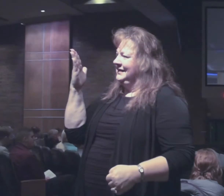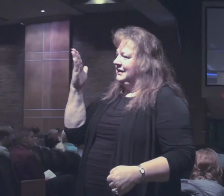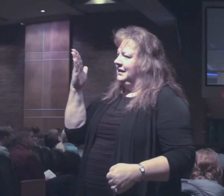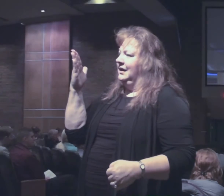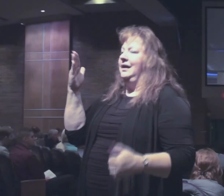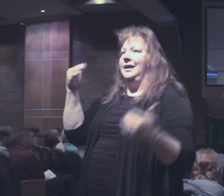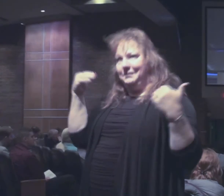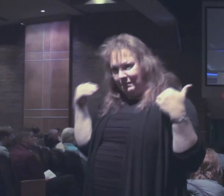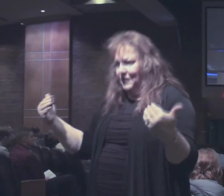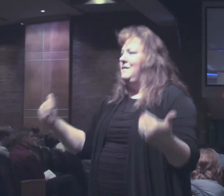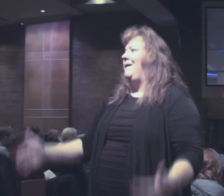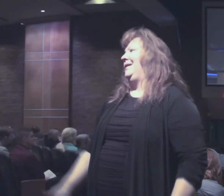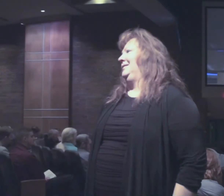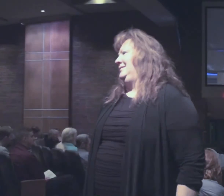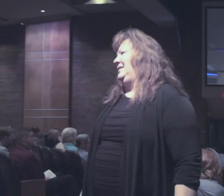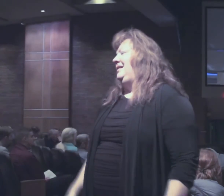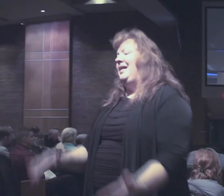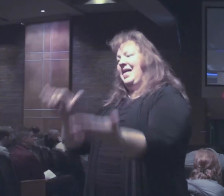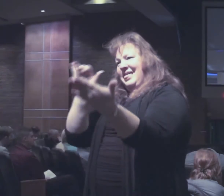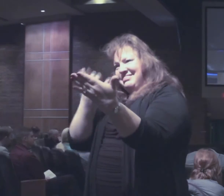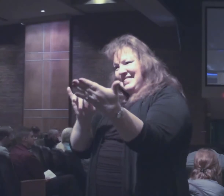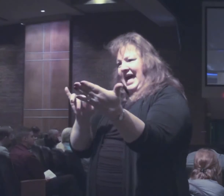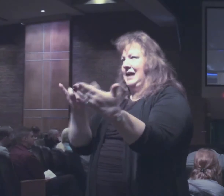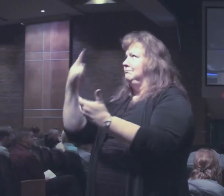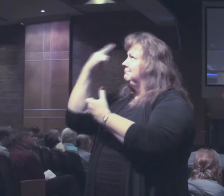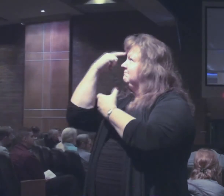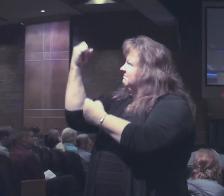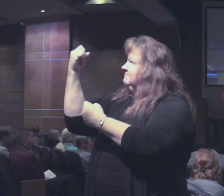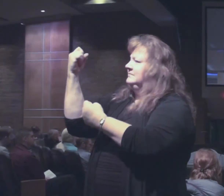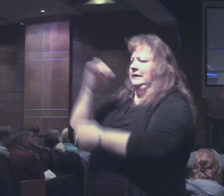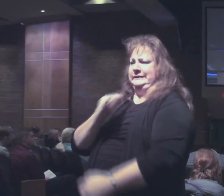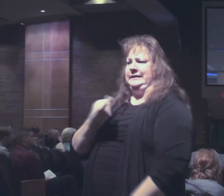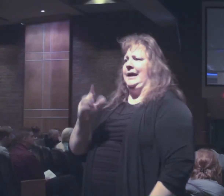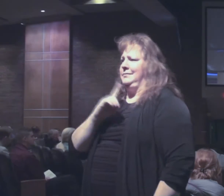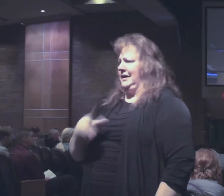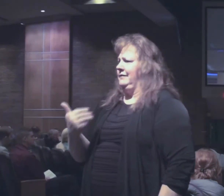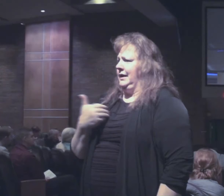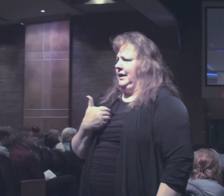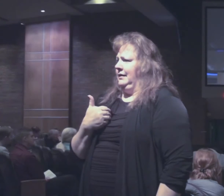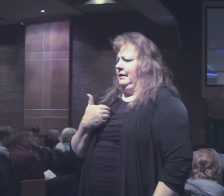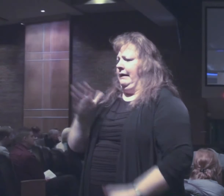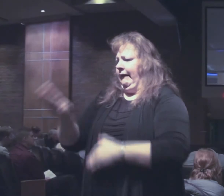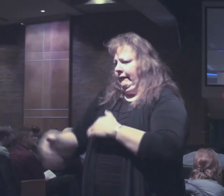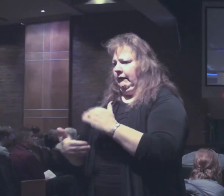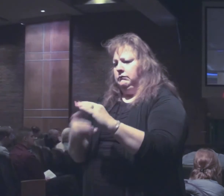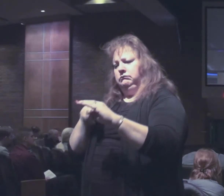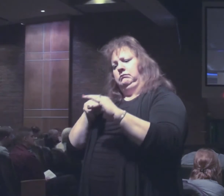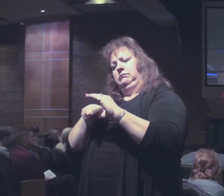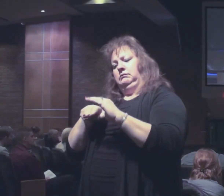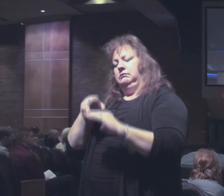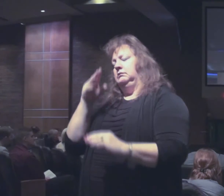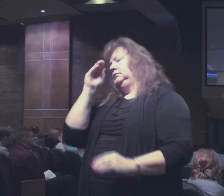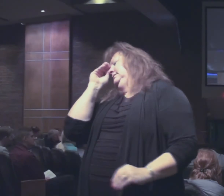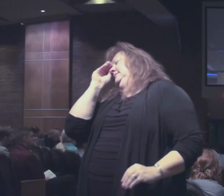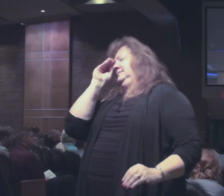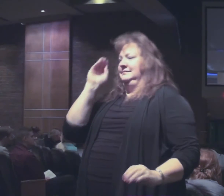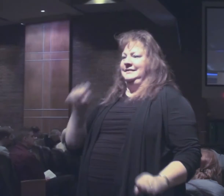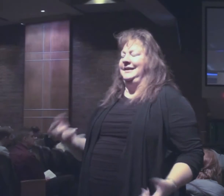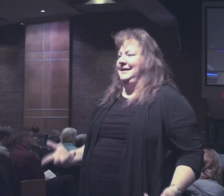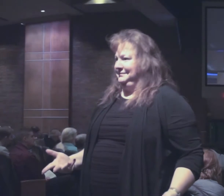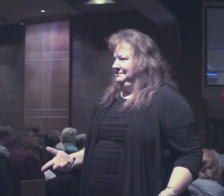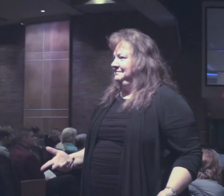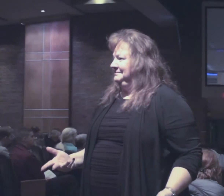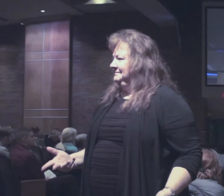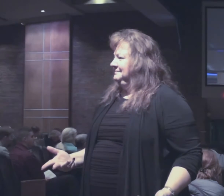moves on. We need that confidence. So we can go to bed at night and sleep.